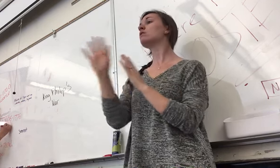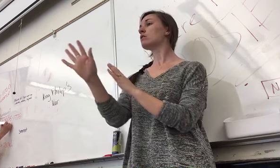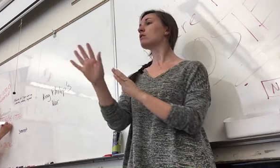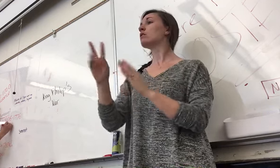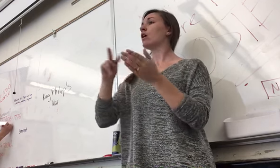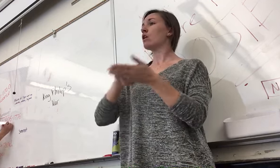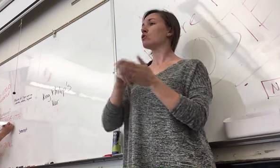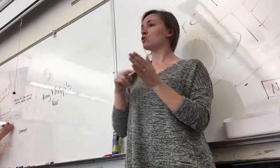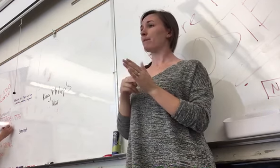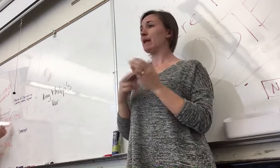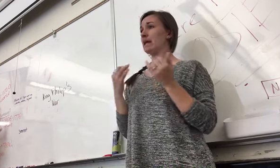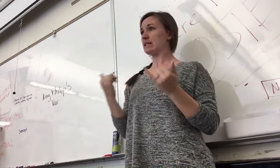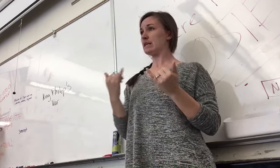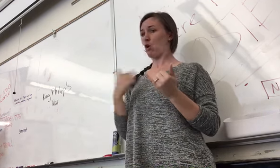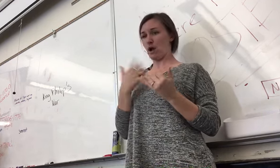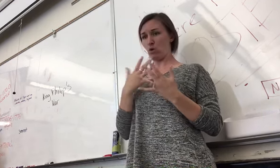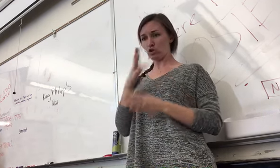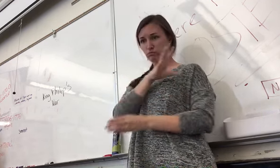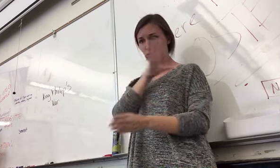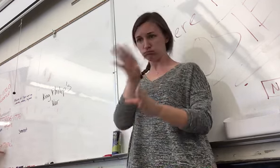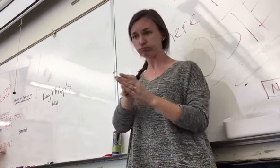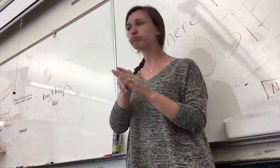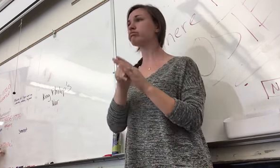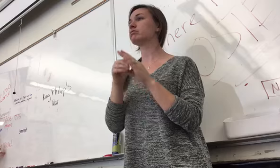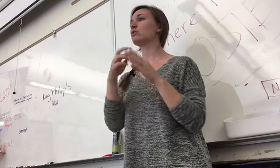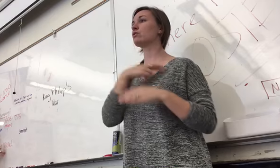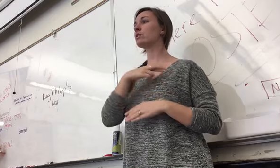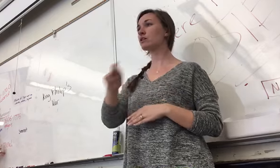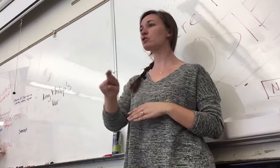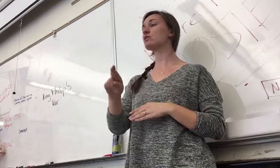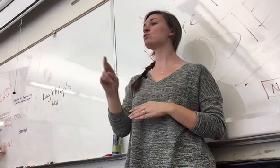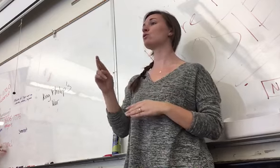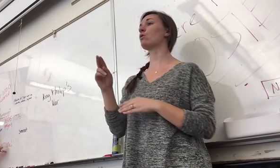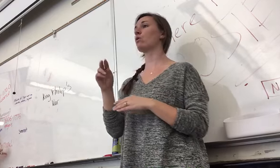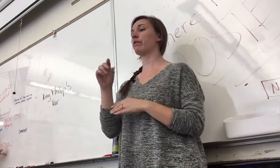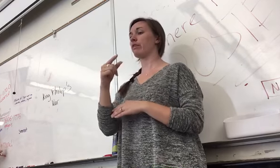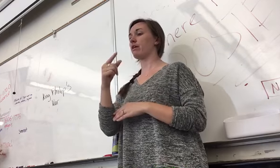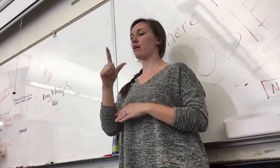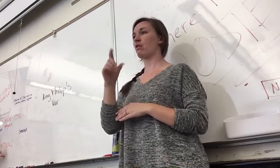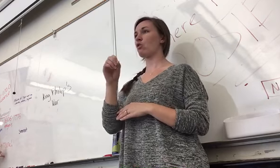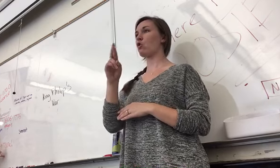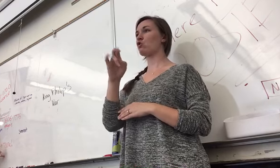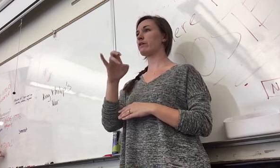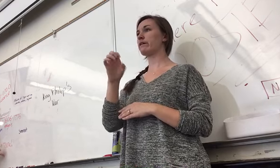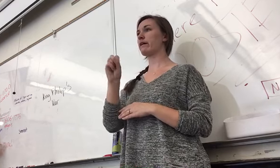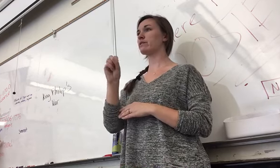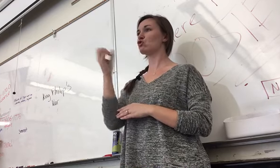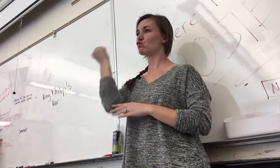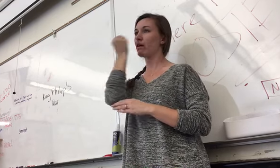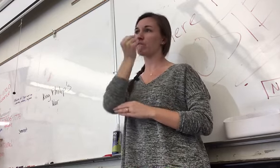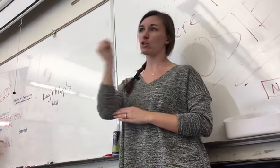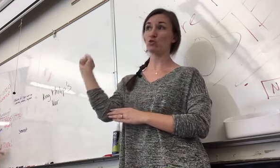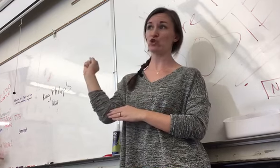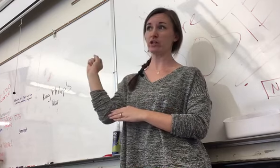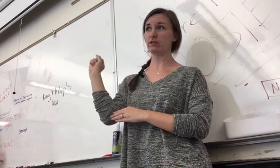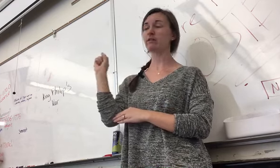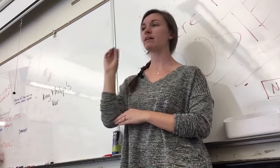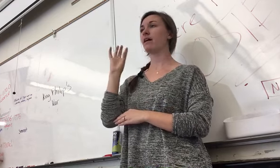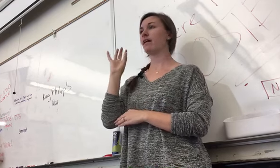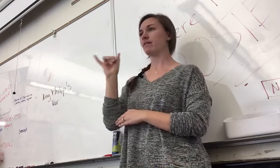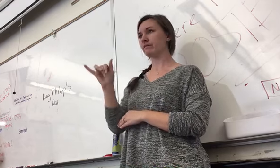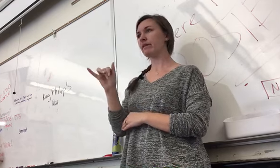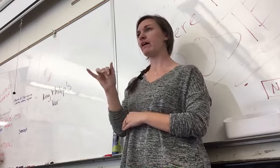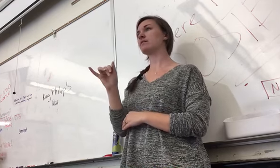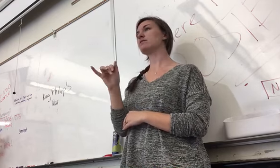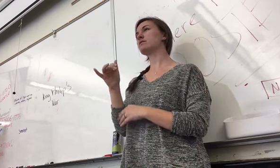want to be part of religion. So Great Awakening and the Glorious Revolution are exact opposites of each other. Glorious Revolution lessens